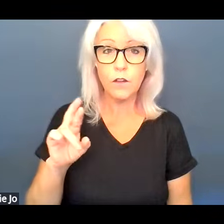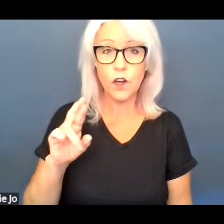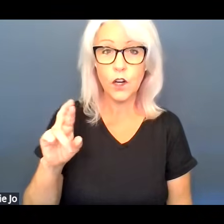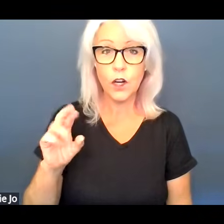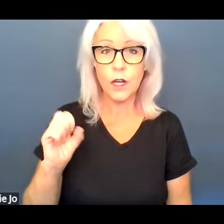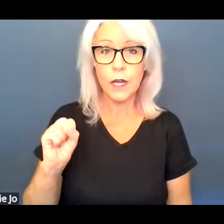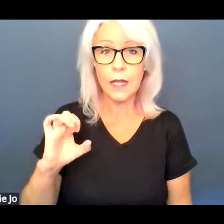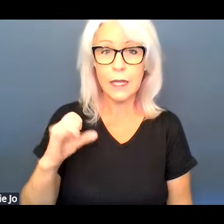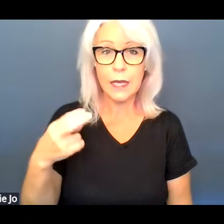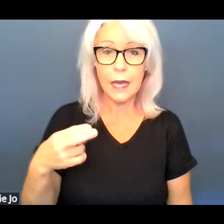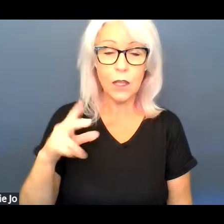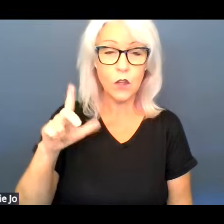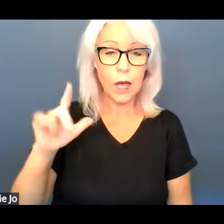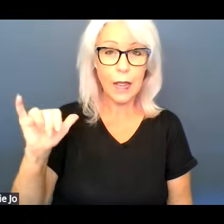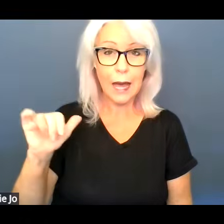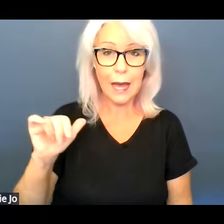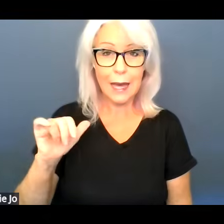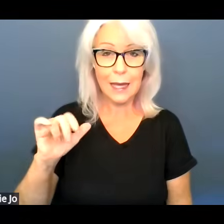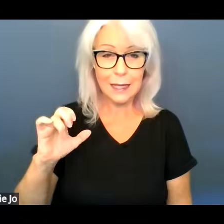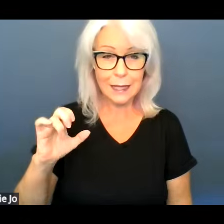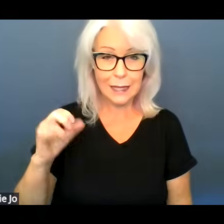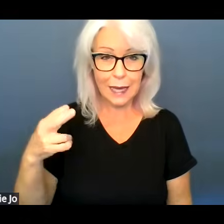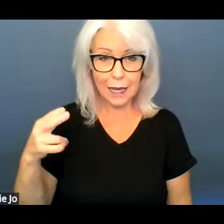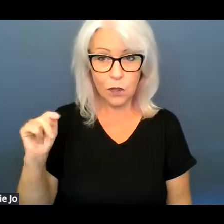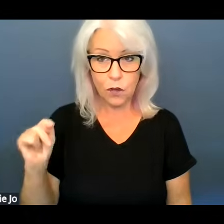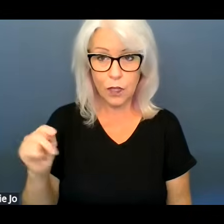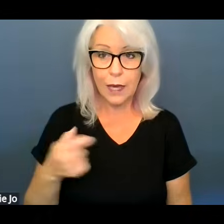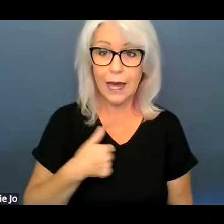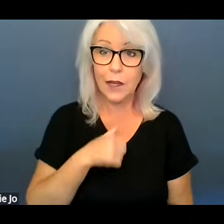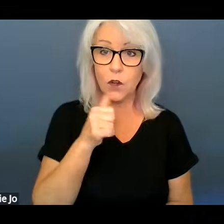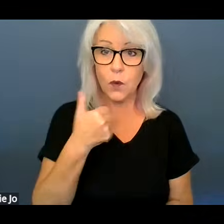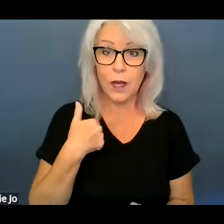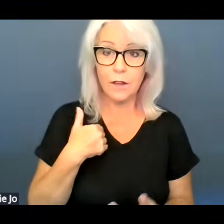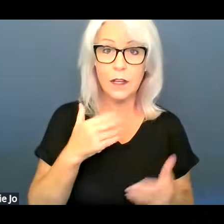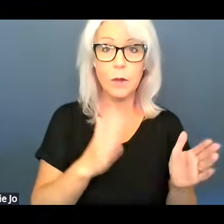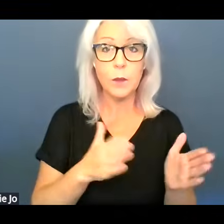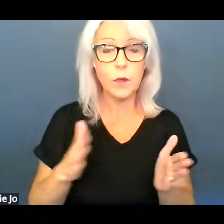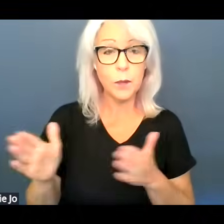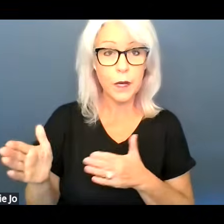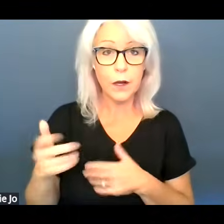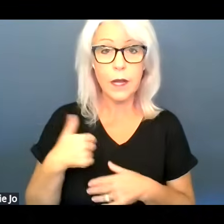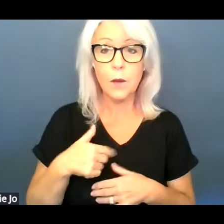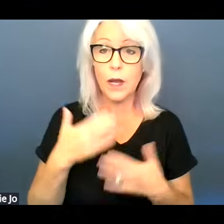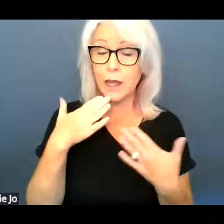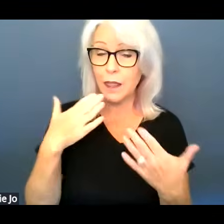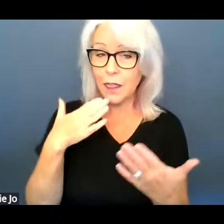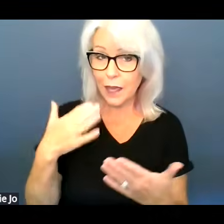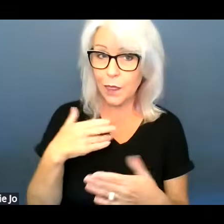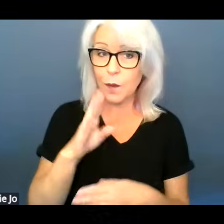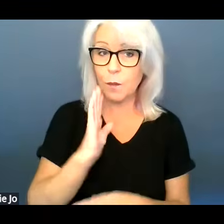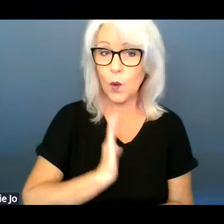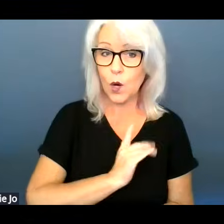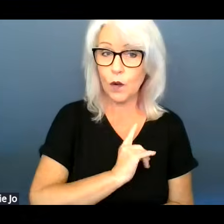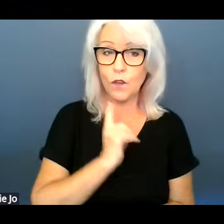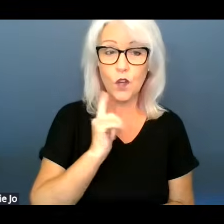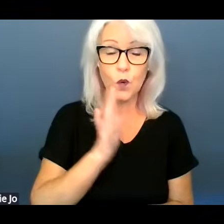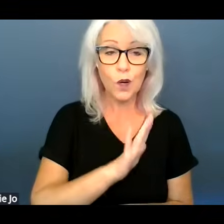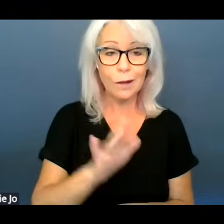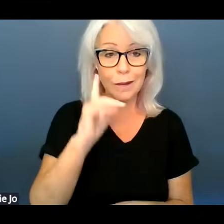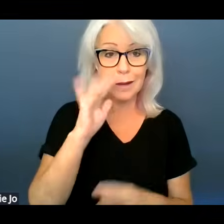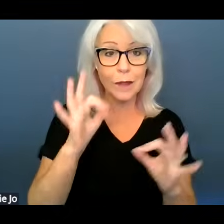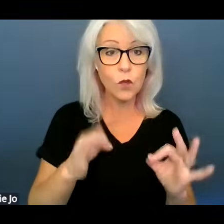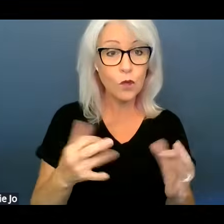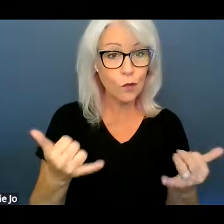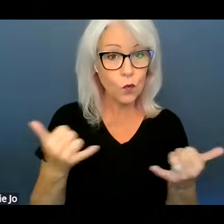SCHLICHT. Yeah, I don't have anything prepared because this was a very nice surprise. Do want to thank the board for your decision today. I think it's